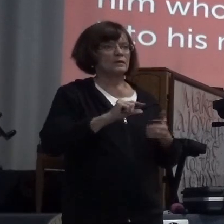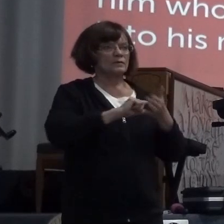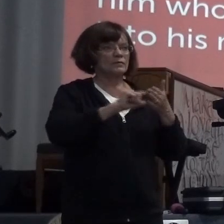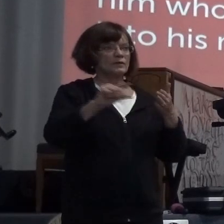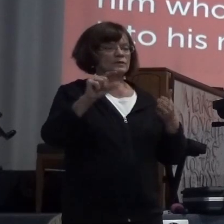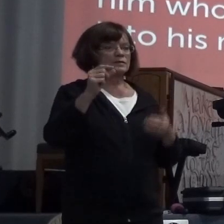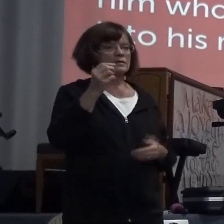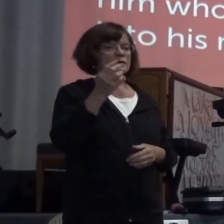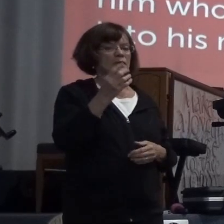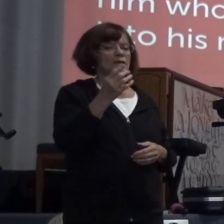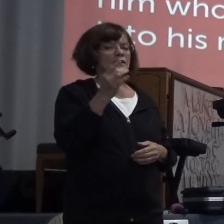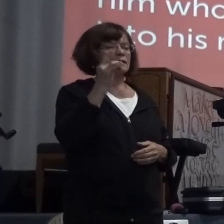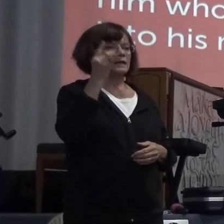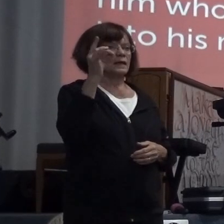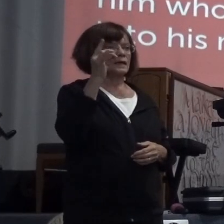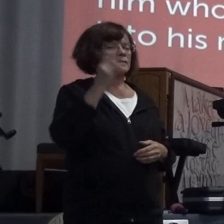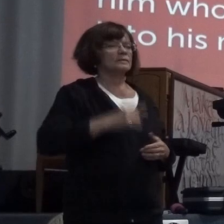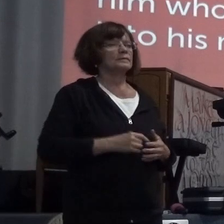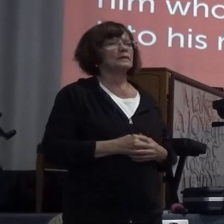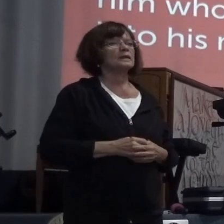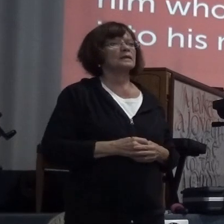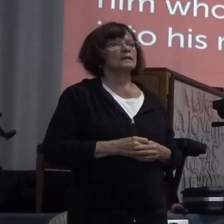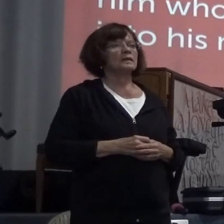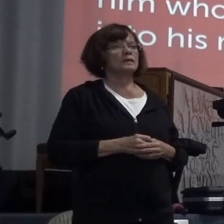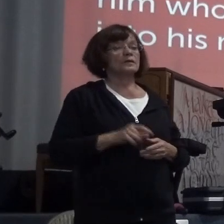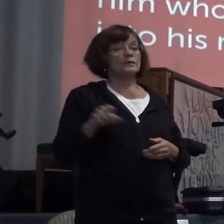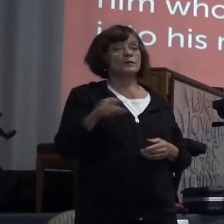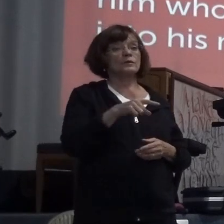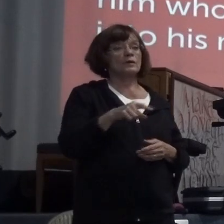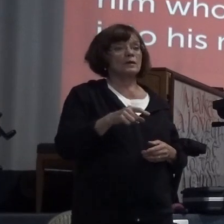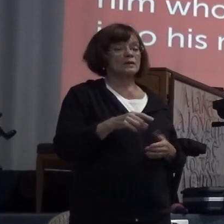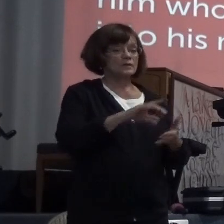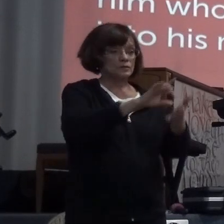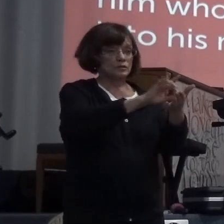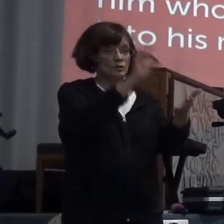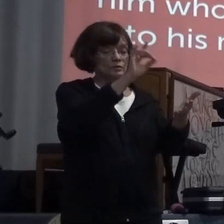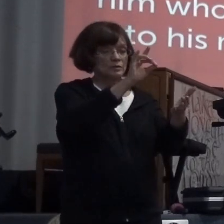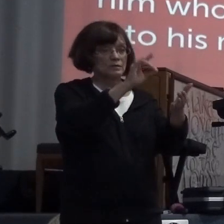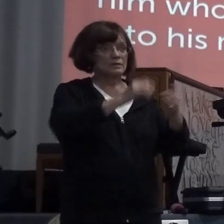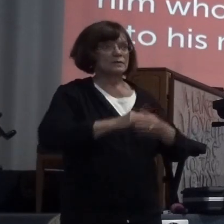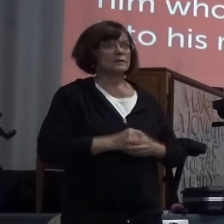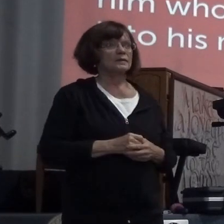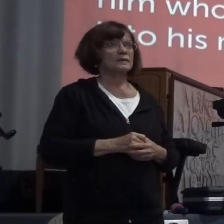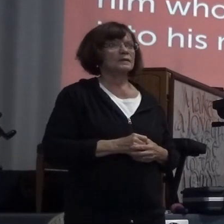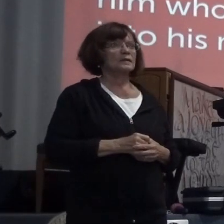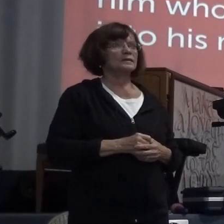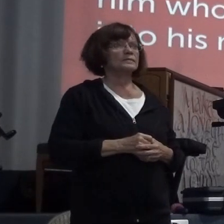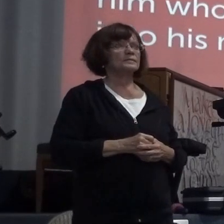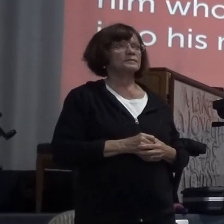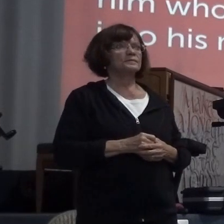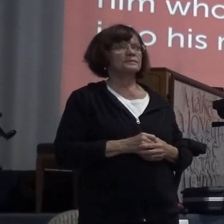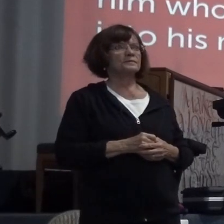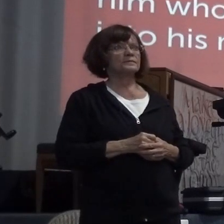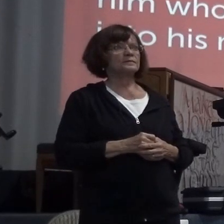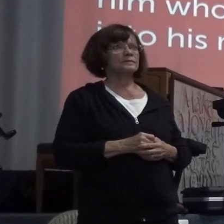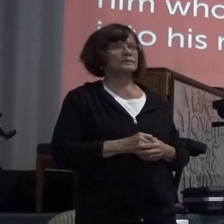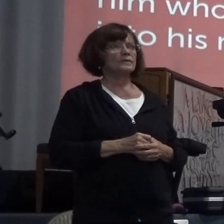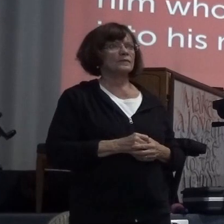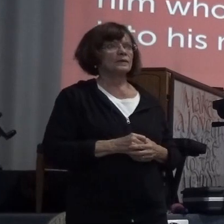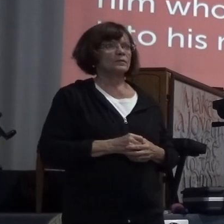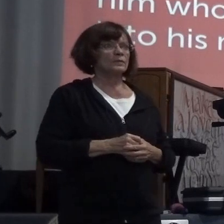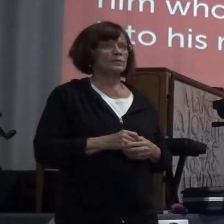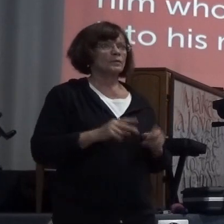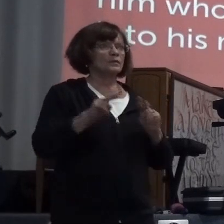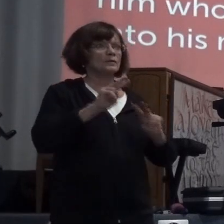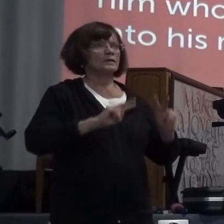So he says, "But you are a chosen race, a royal priesthood, a holy nation, a people for his own possession,